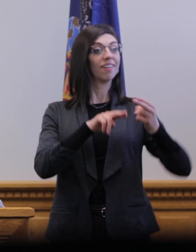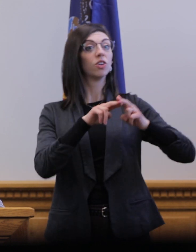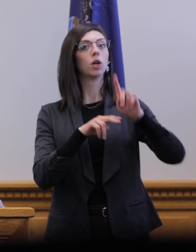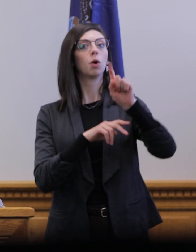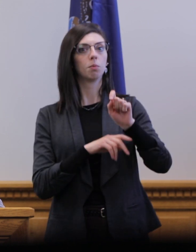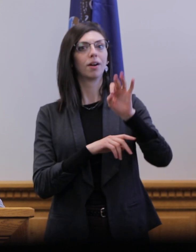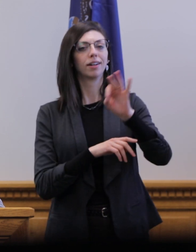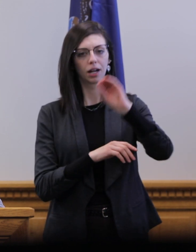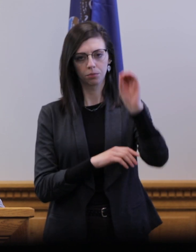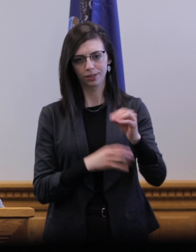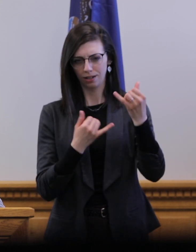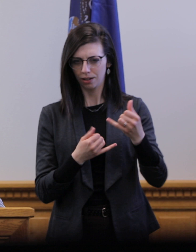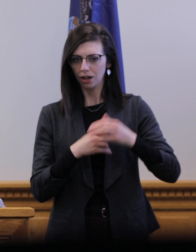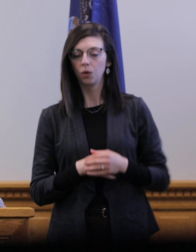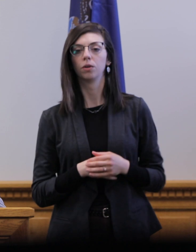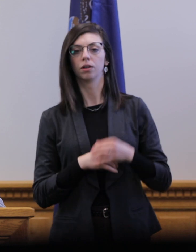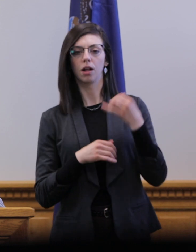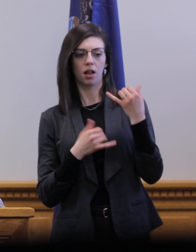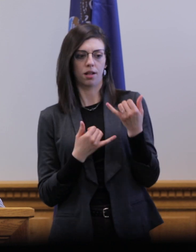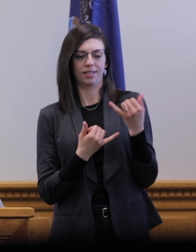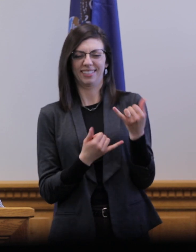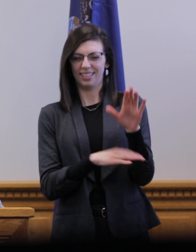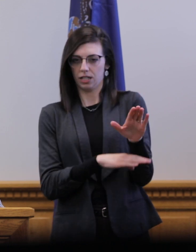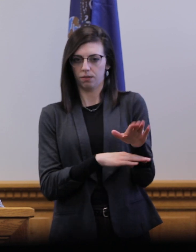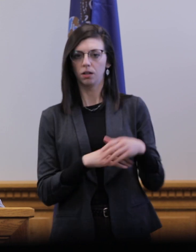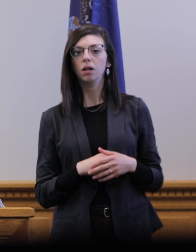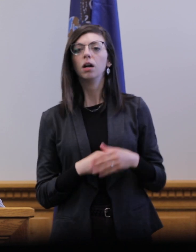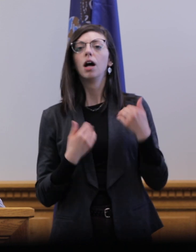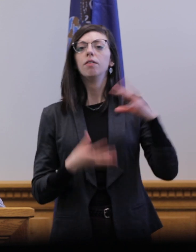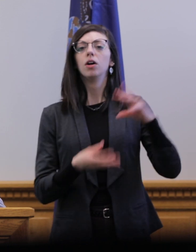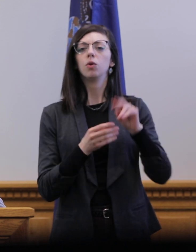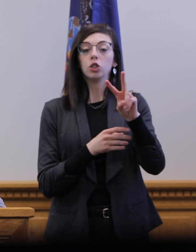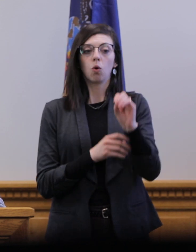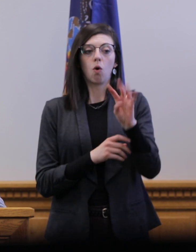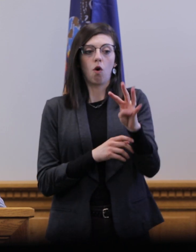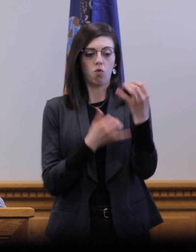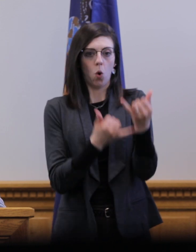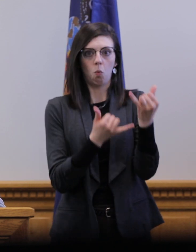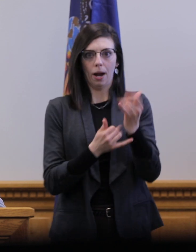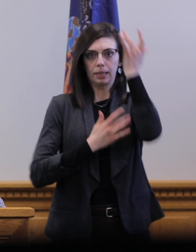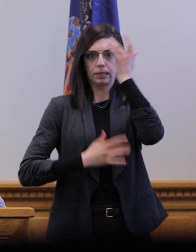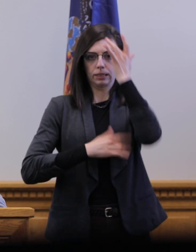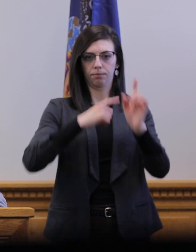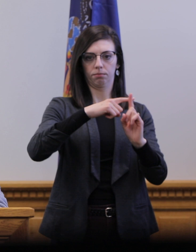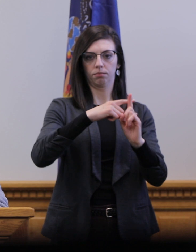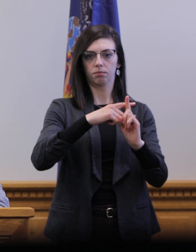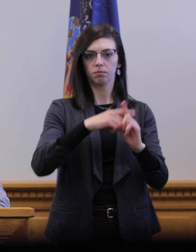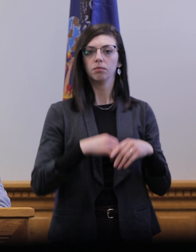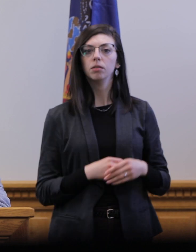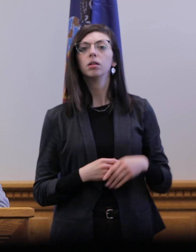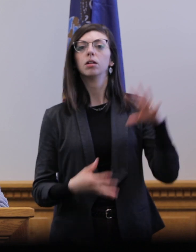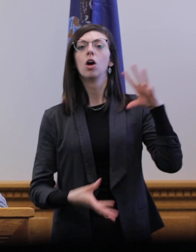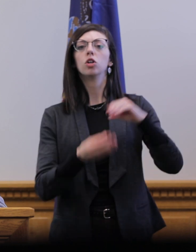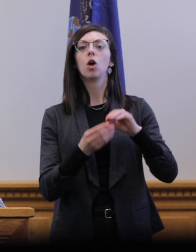1.9%. As of this afternoon, we have 204 active positive cases. A total